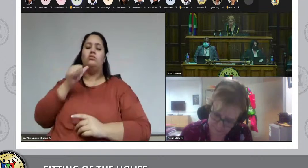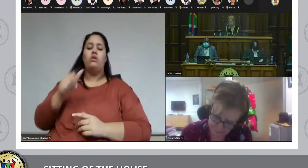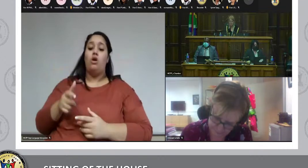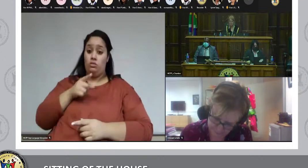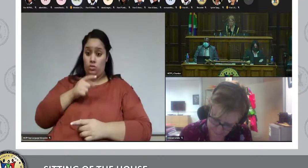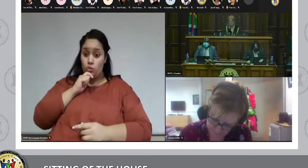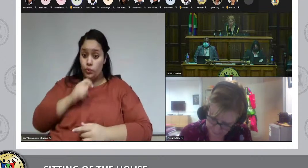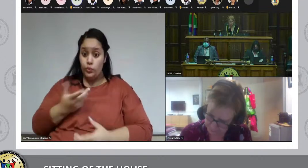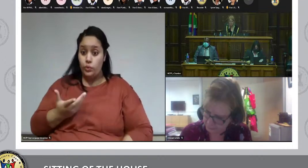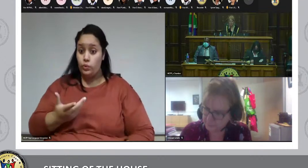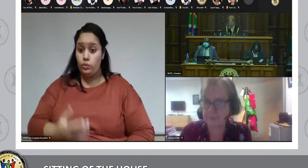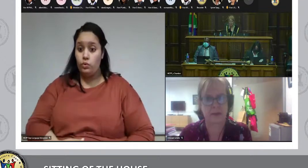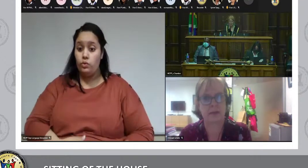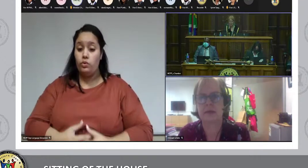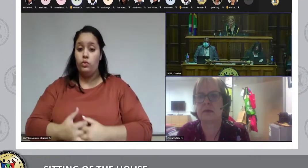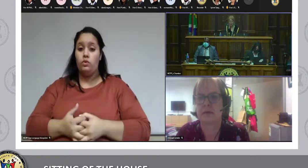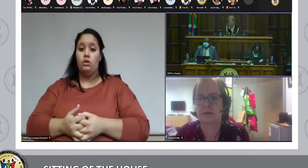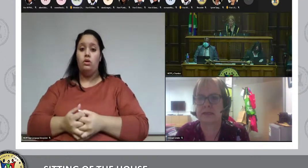that so, Minister?